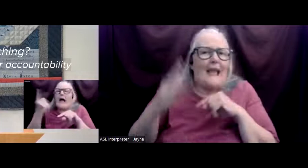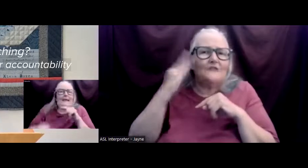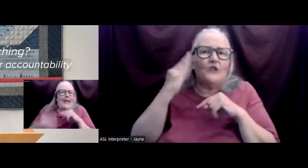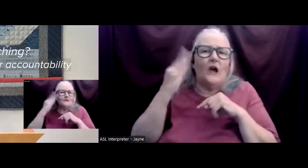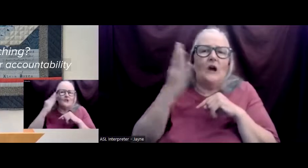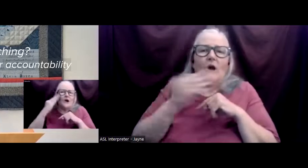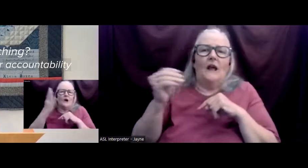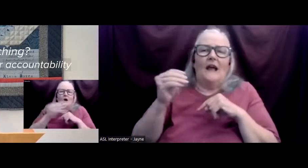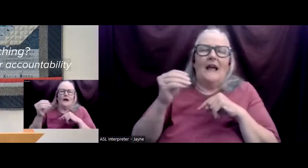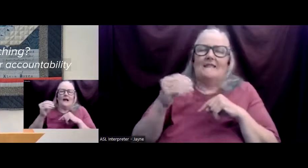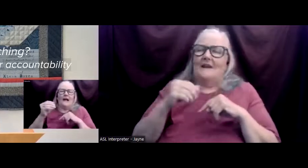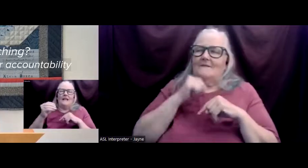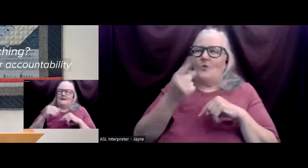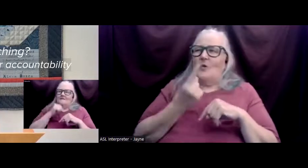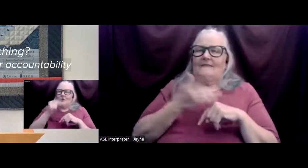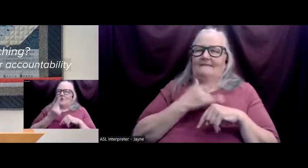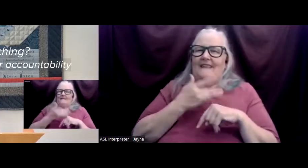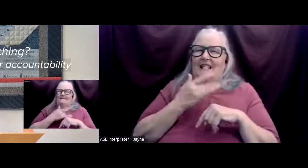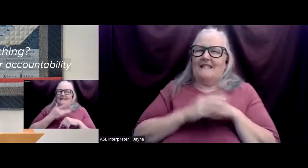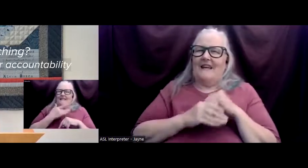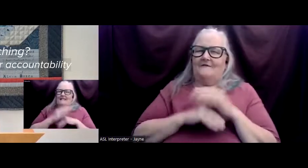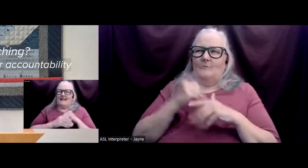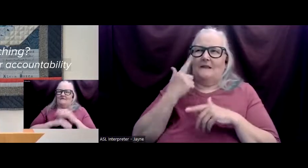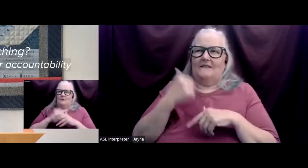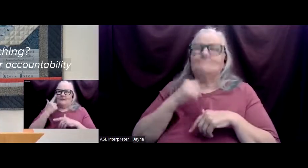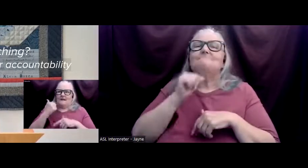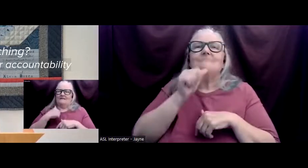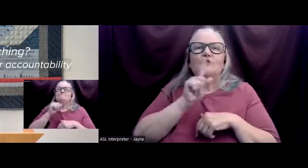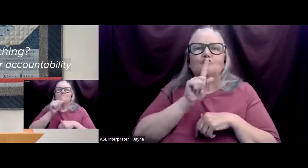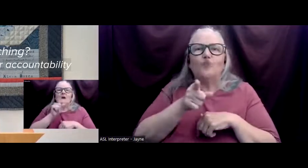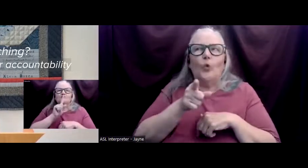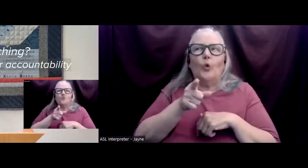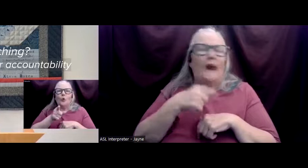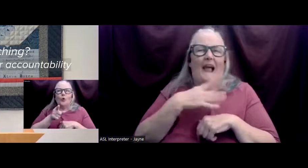always comfortable. Uncertainty is not a place where I like to sit.